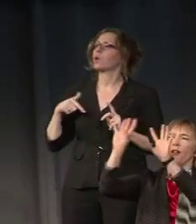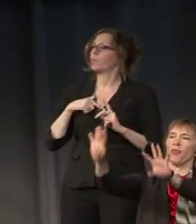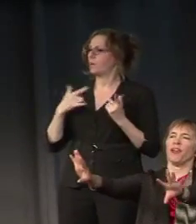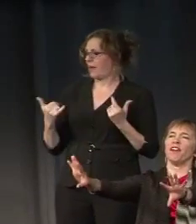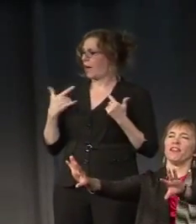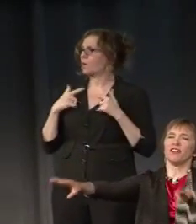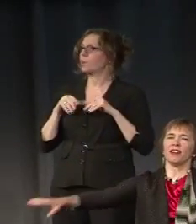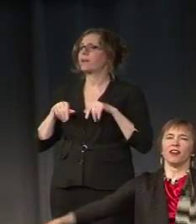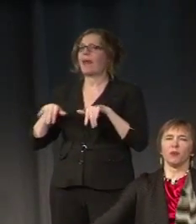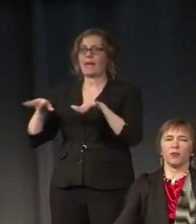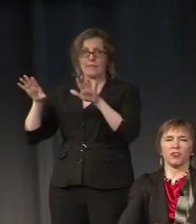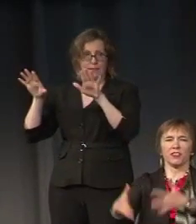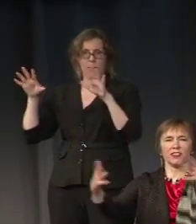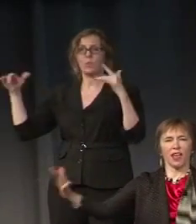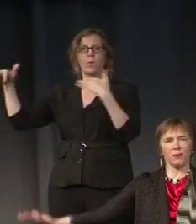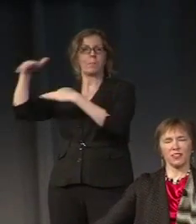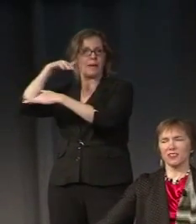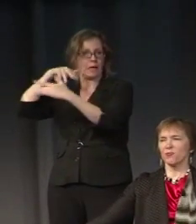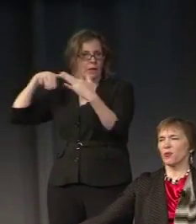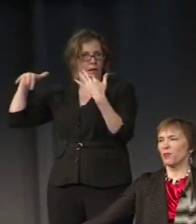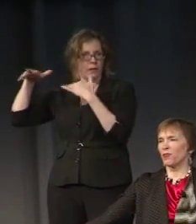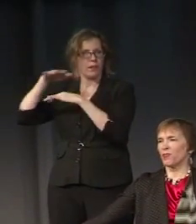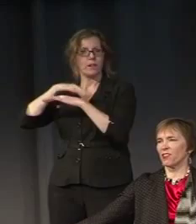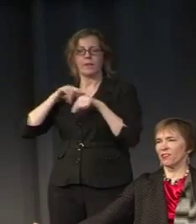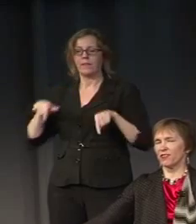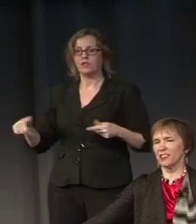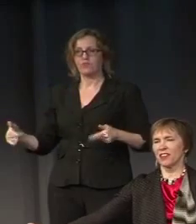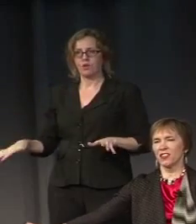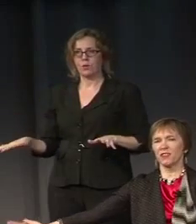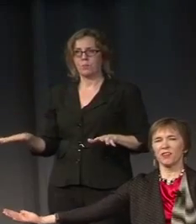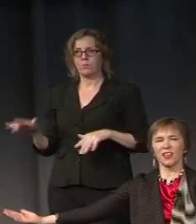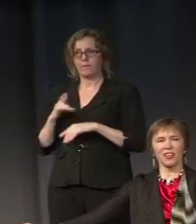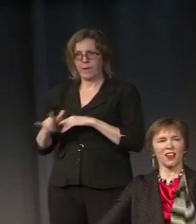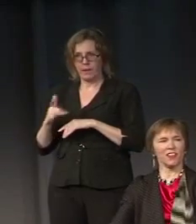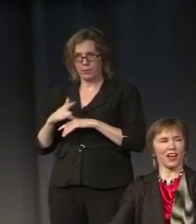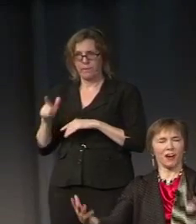mingle out there, and we will empty this room for